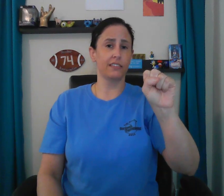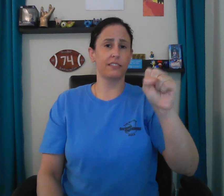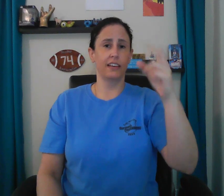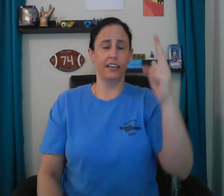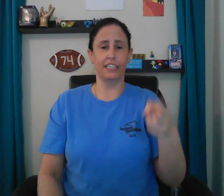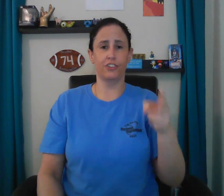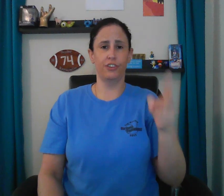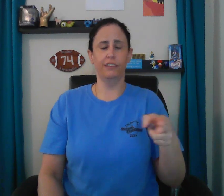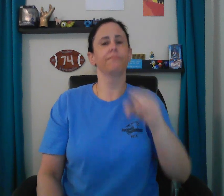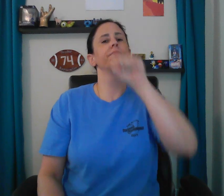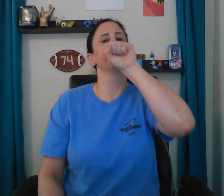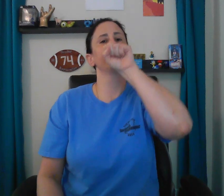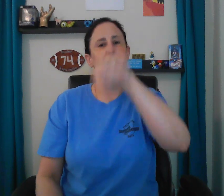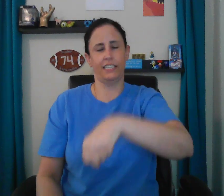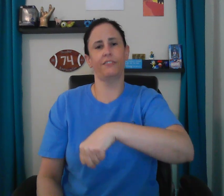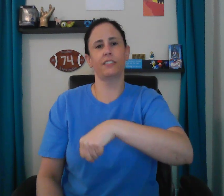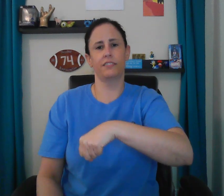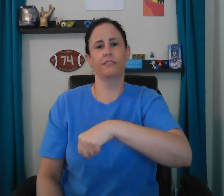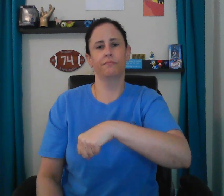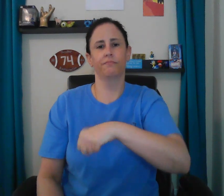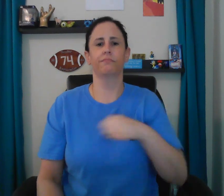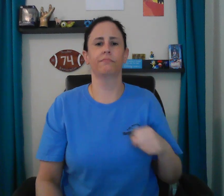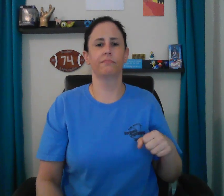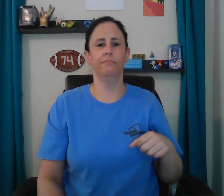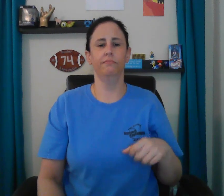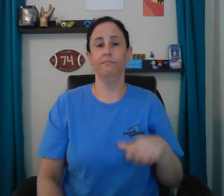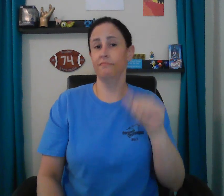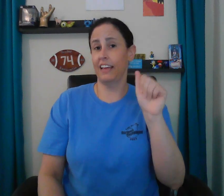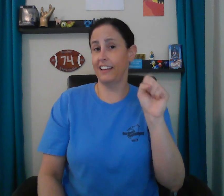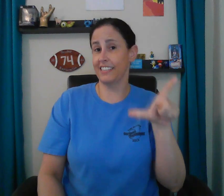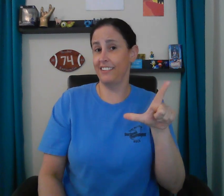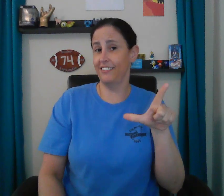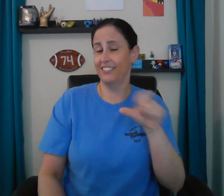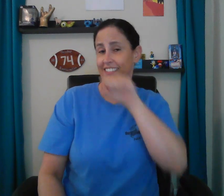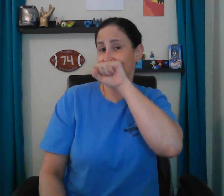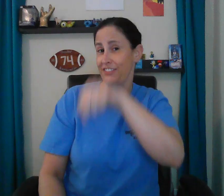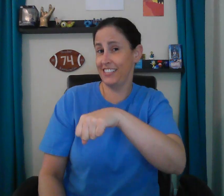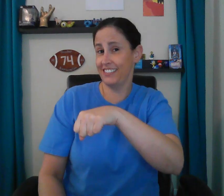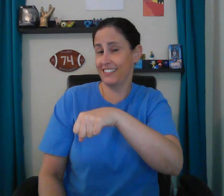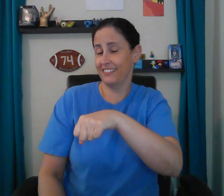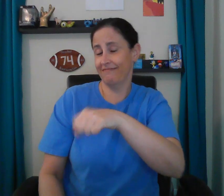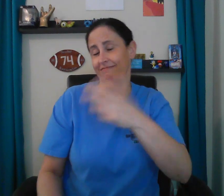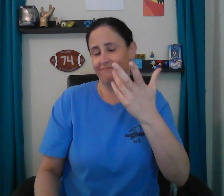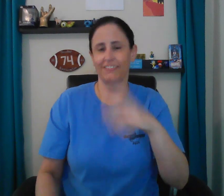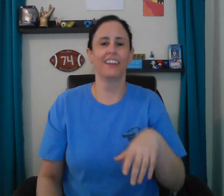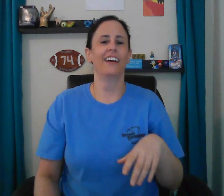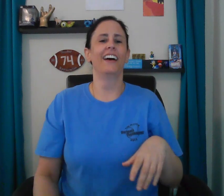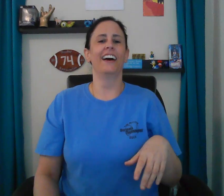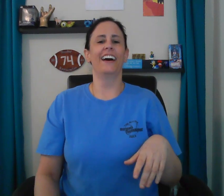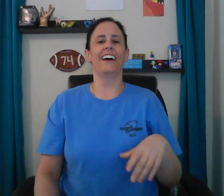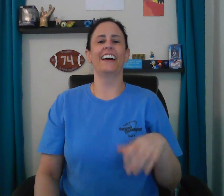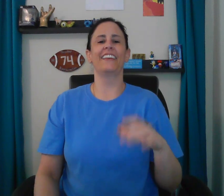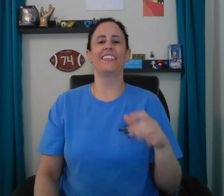U.S. history, kiss fist. ASL, kiss fist. And